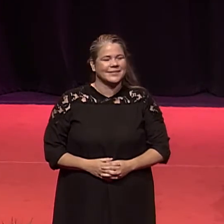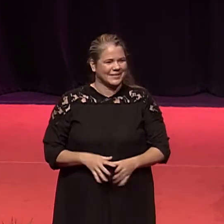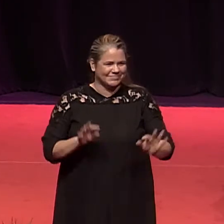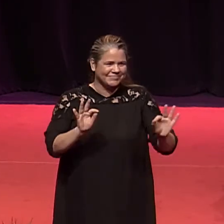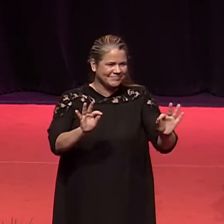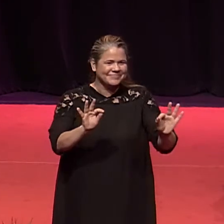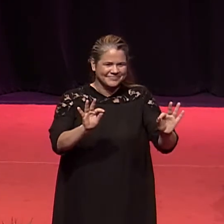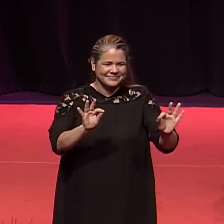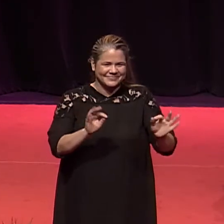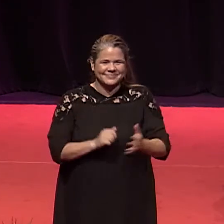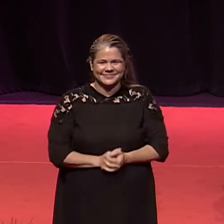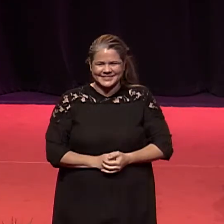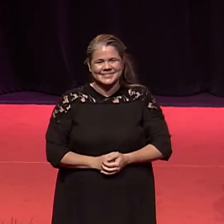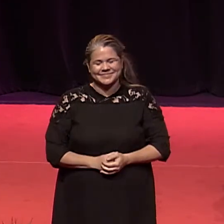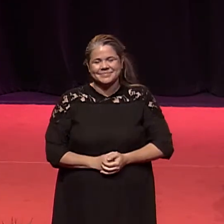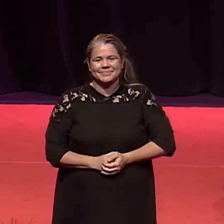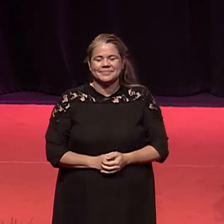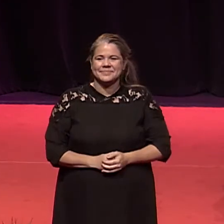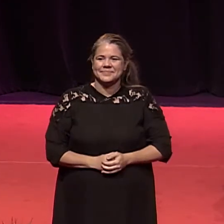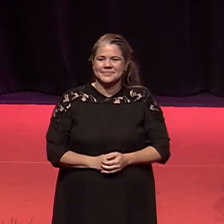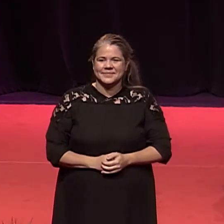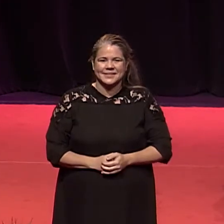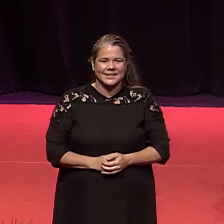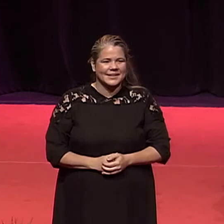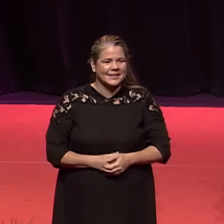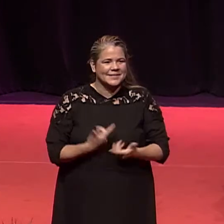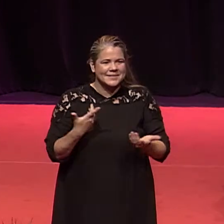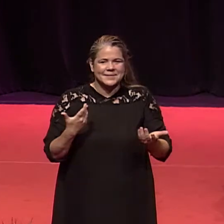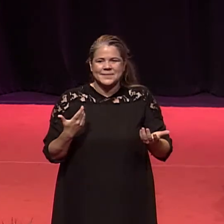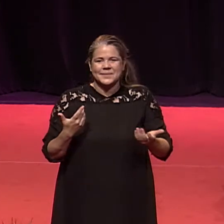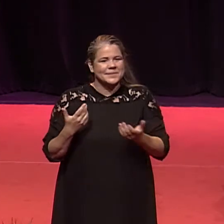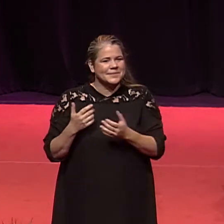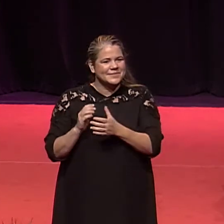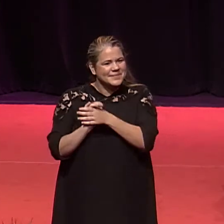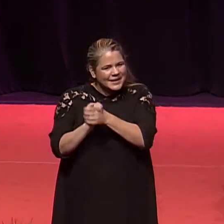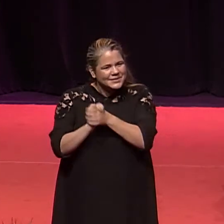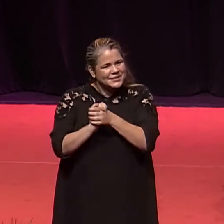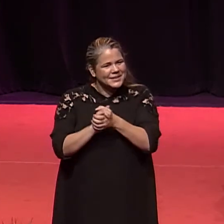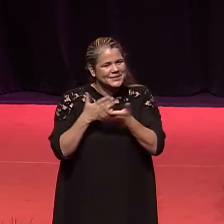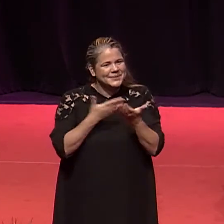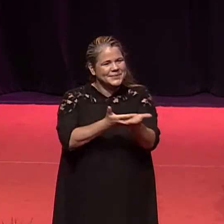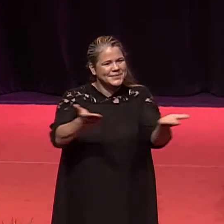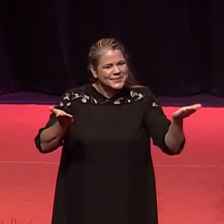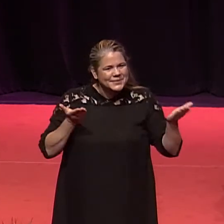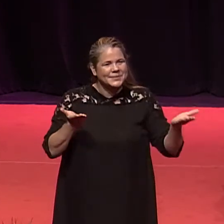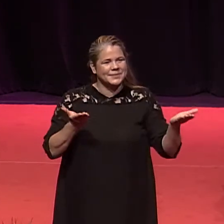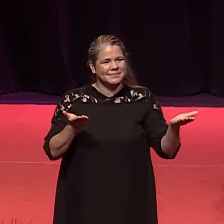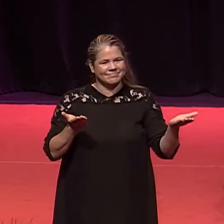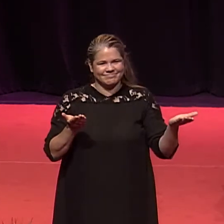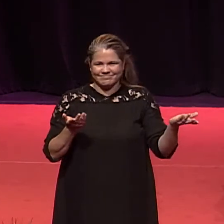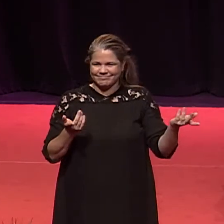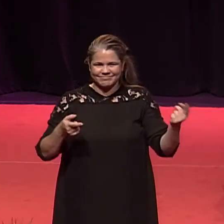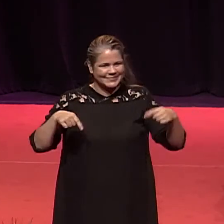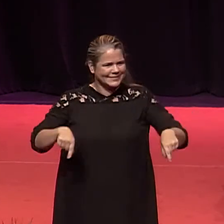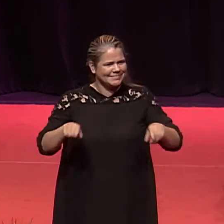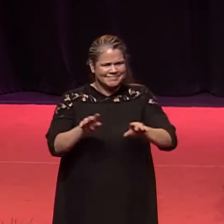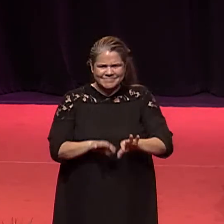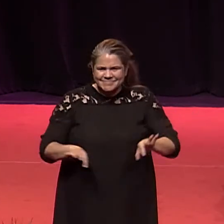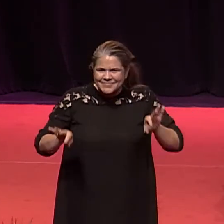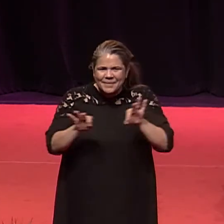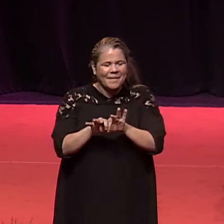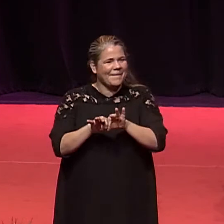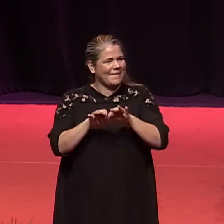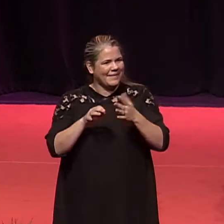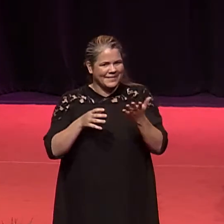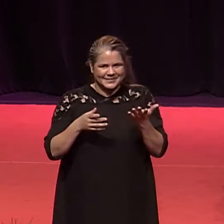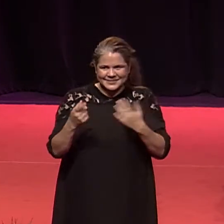Excellent. Wonderful. Well, I want to congratulate you all for reaching this very important milestone.